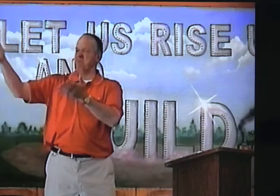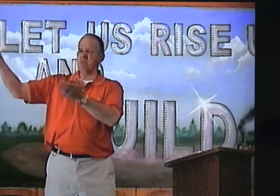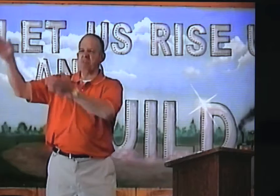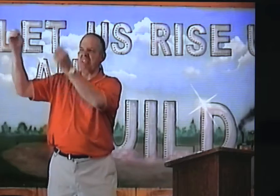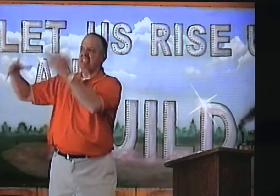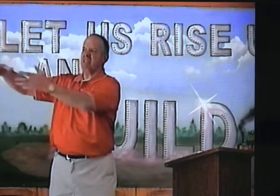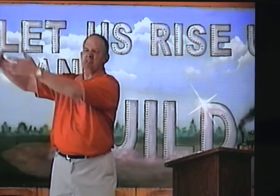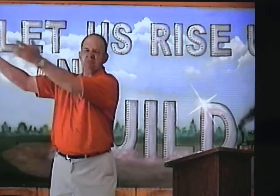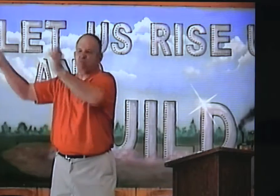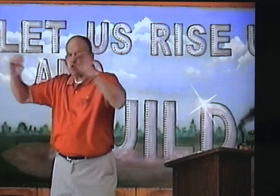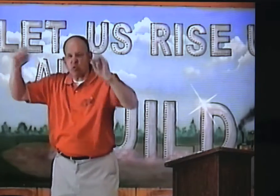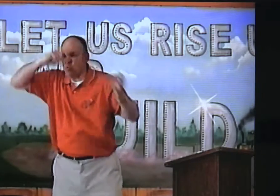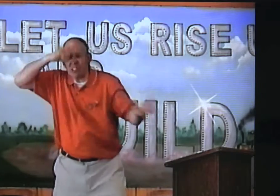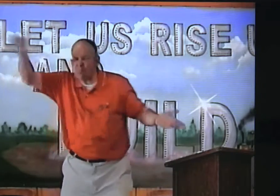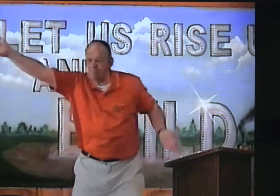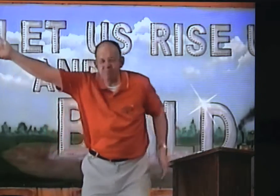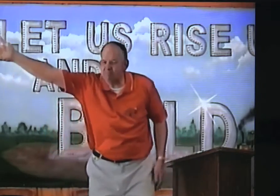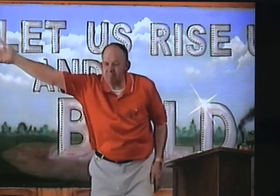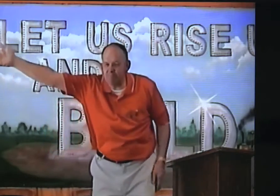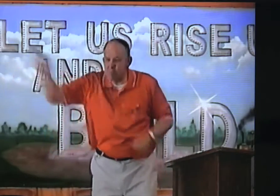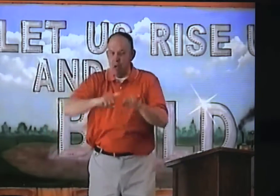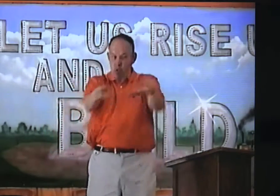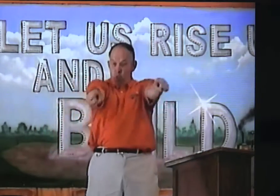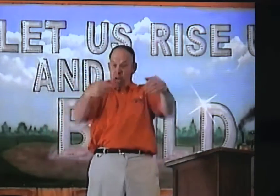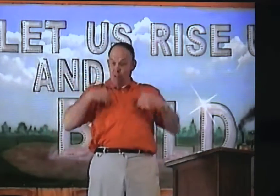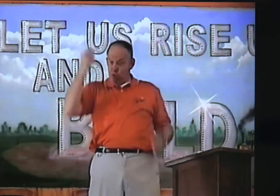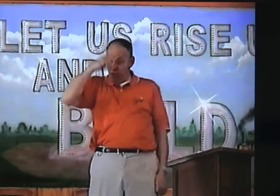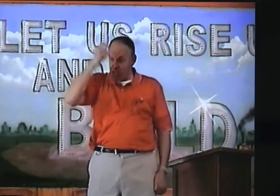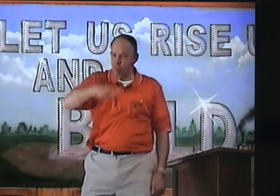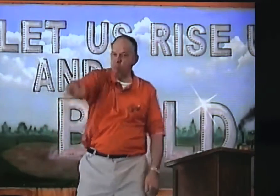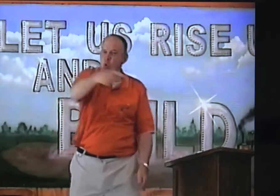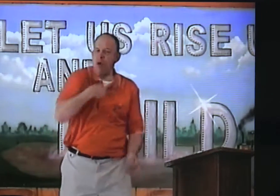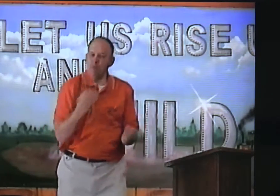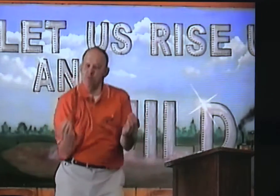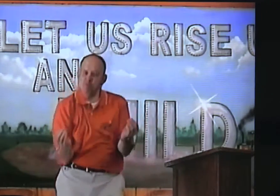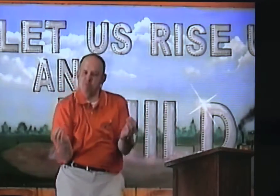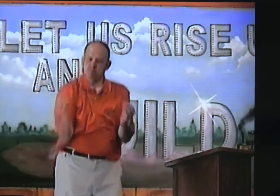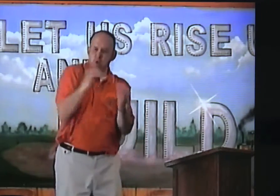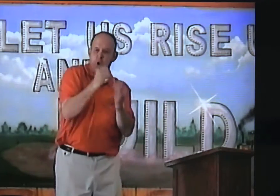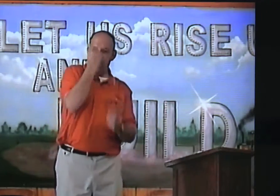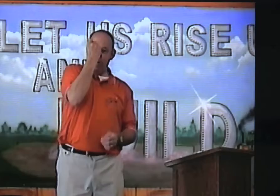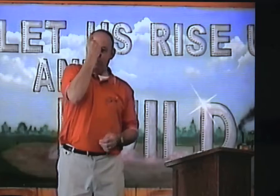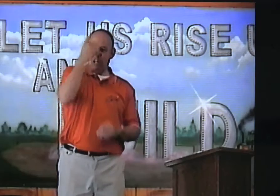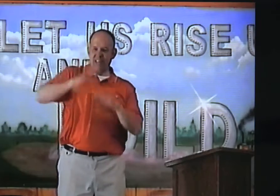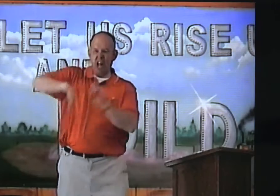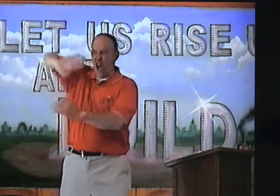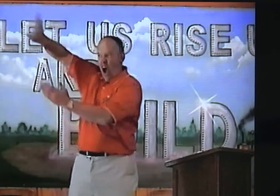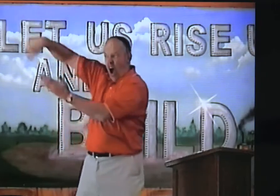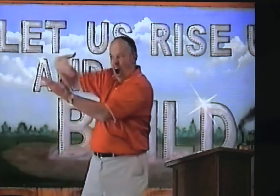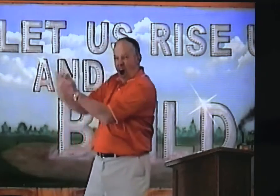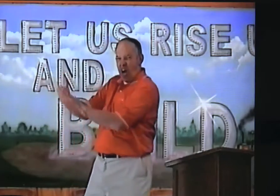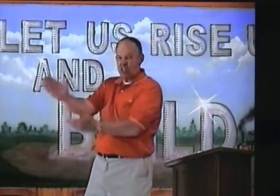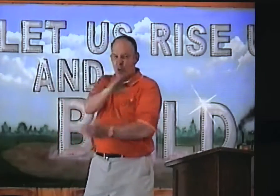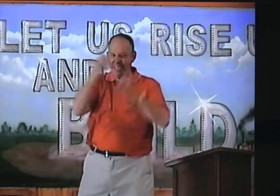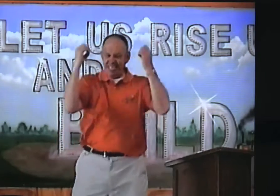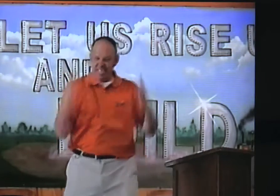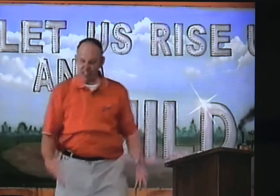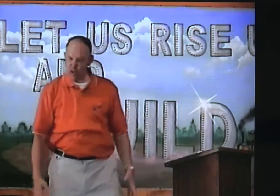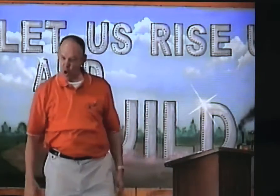NDIT, all of these schools that men go to, you're a Christian, you'll have more understanding than all your